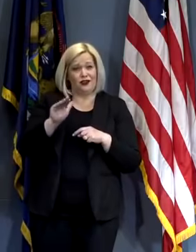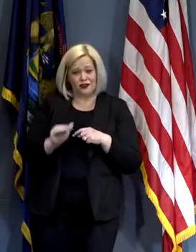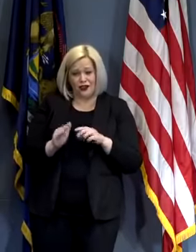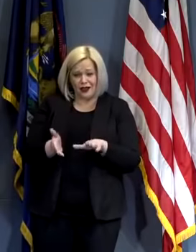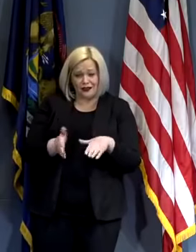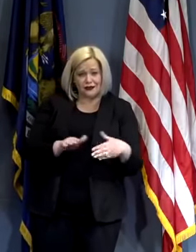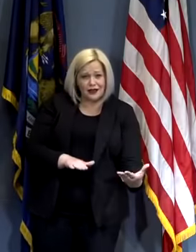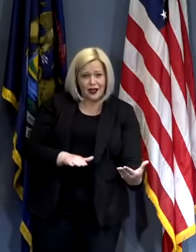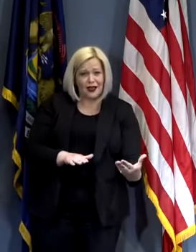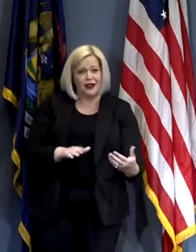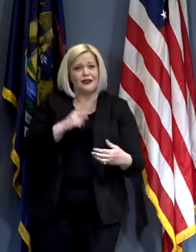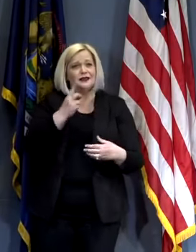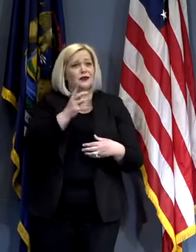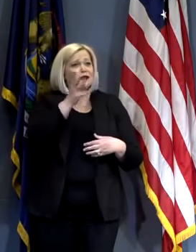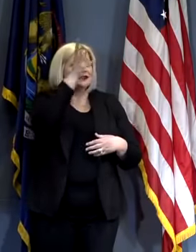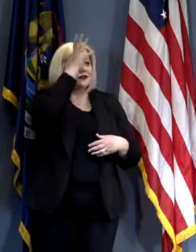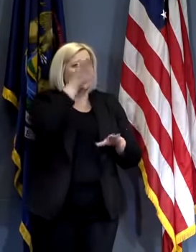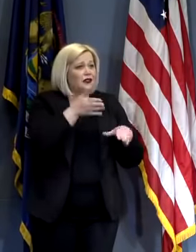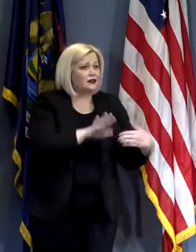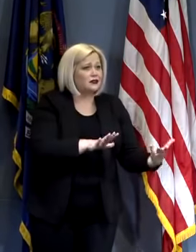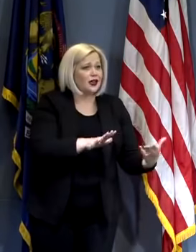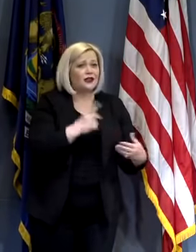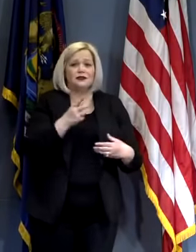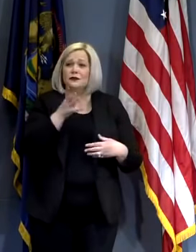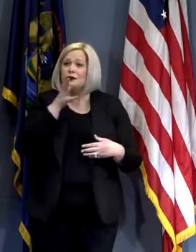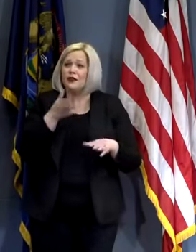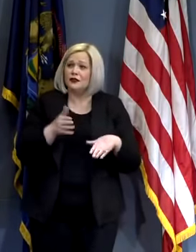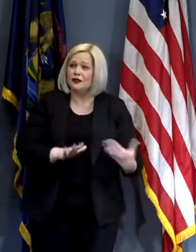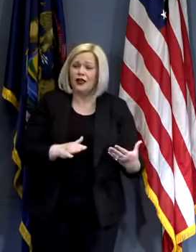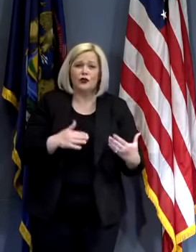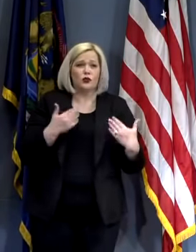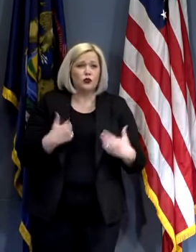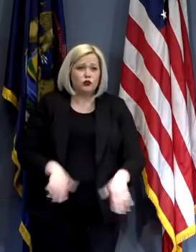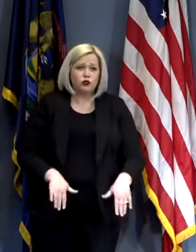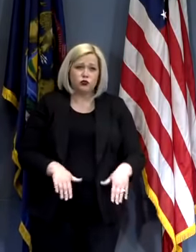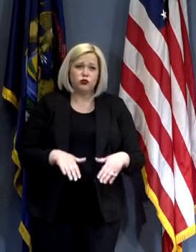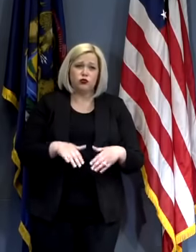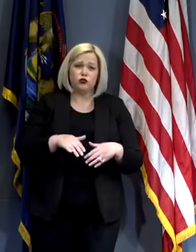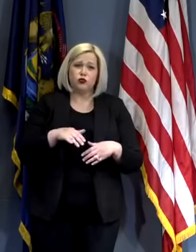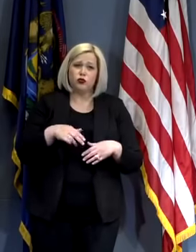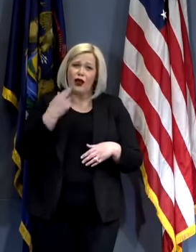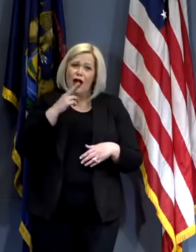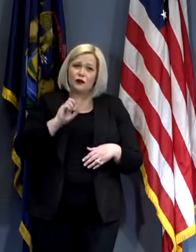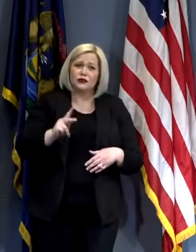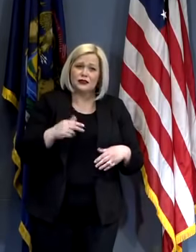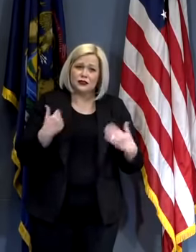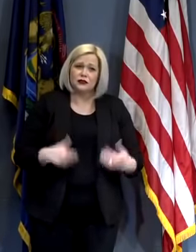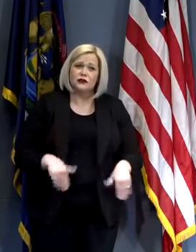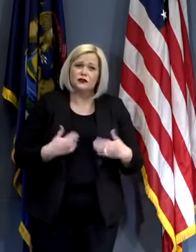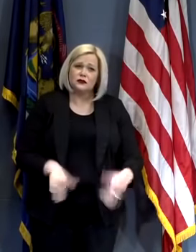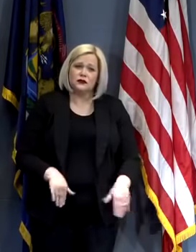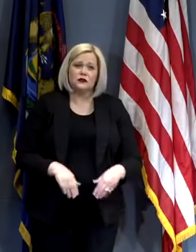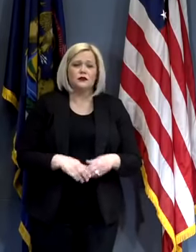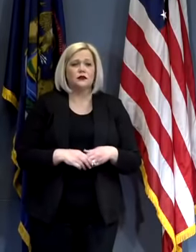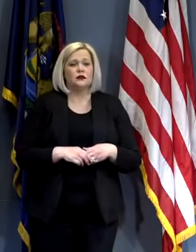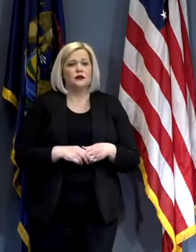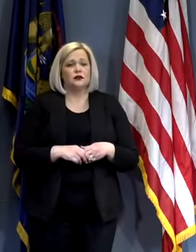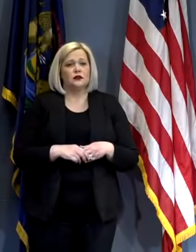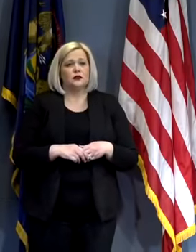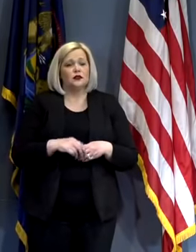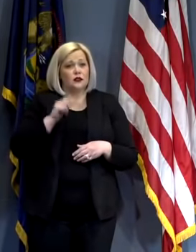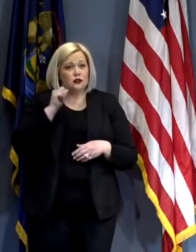your father or mother or any loved one, that's what's really at stake here. So tomorrow will